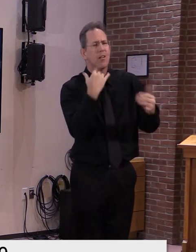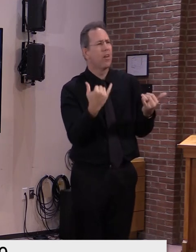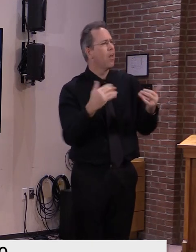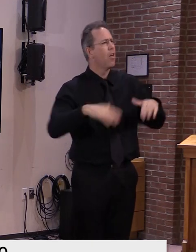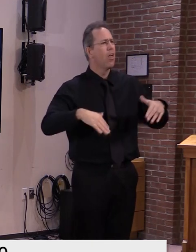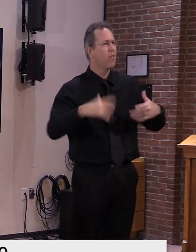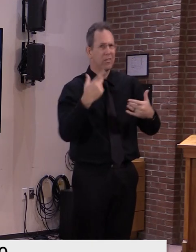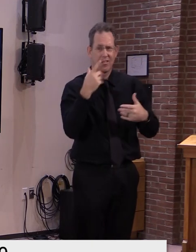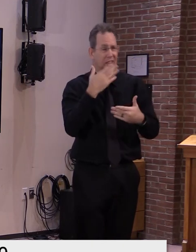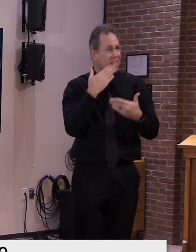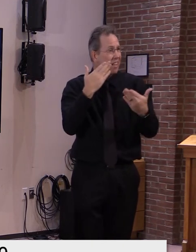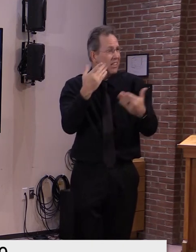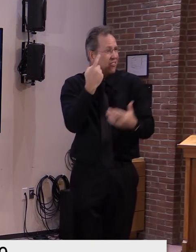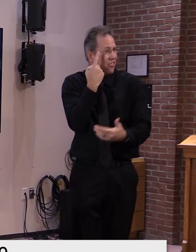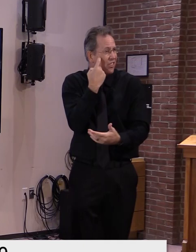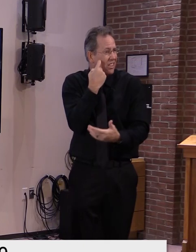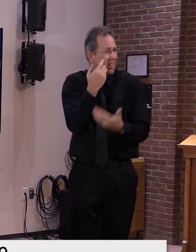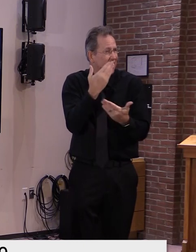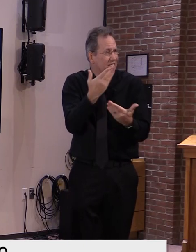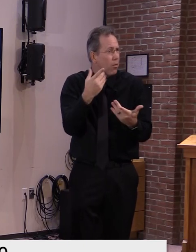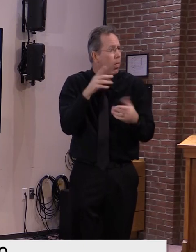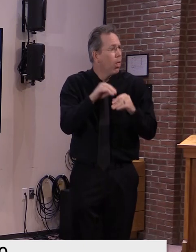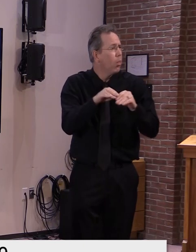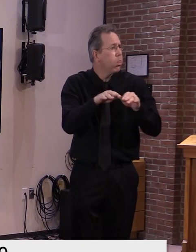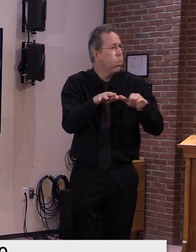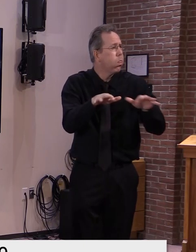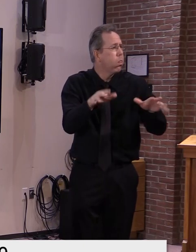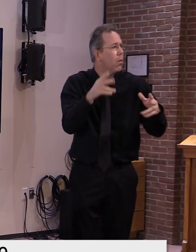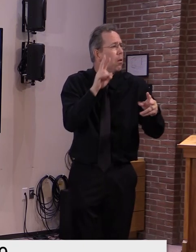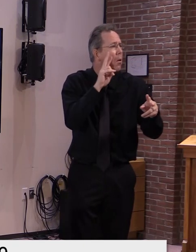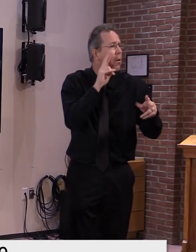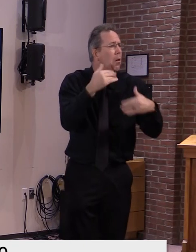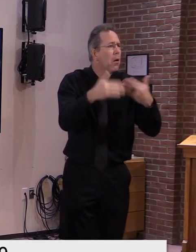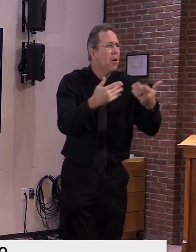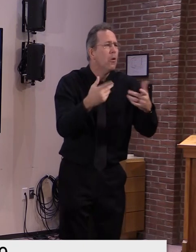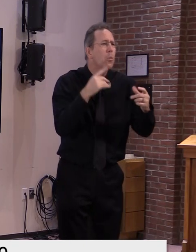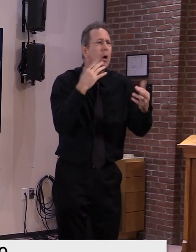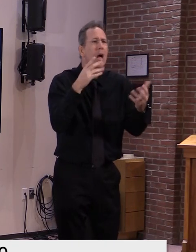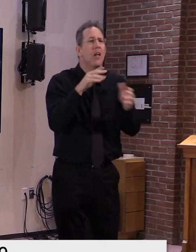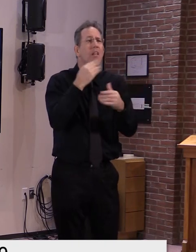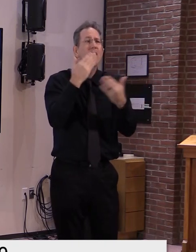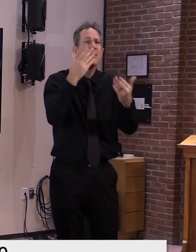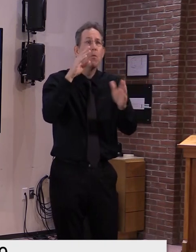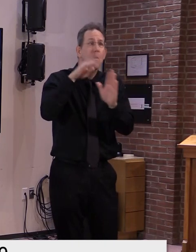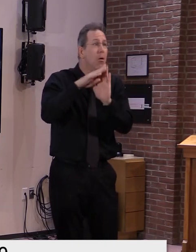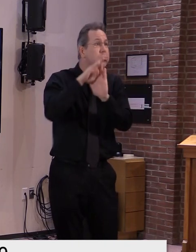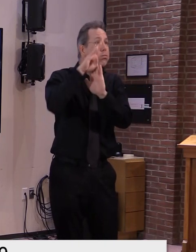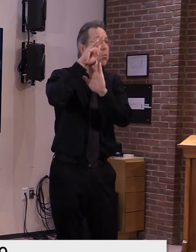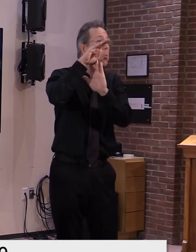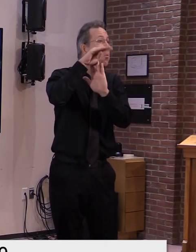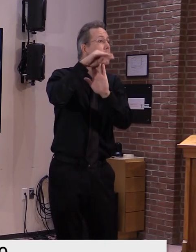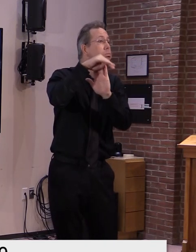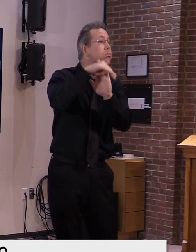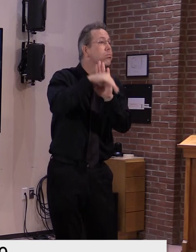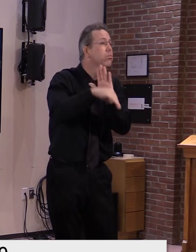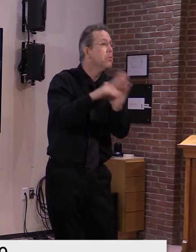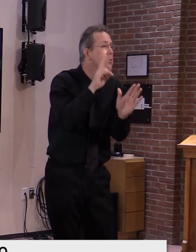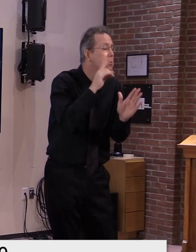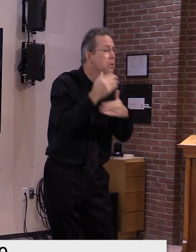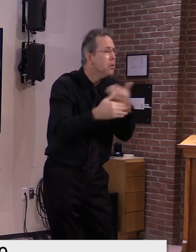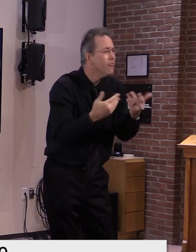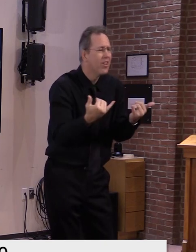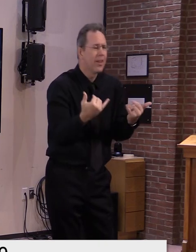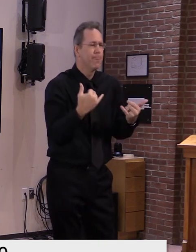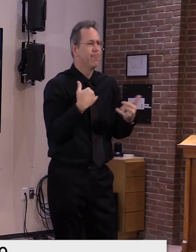trajectory these holiday events will put us on before we make a decision on whether to reduce or to add additional